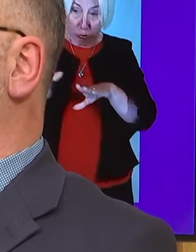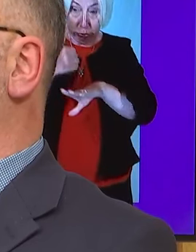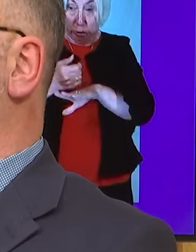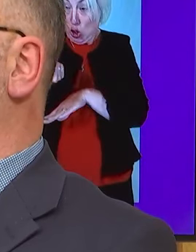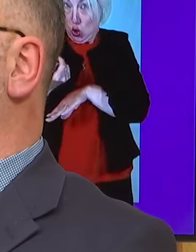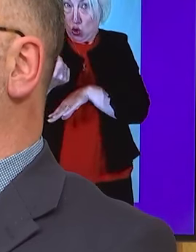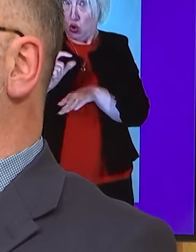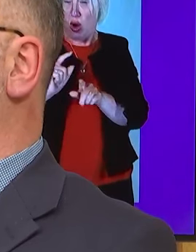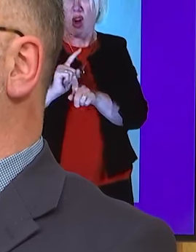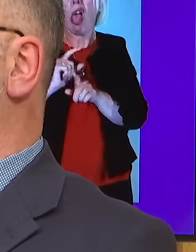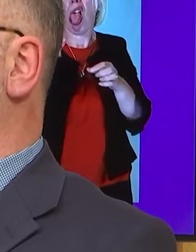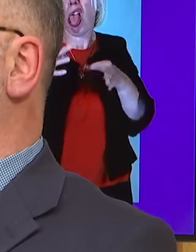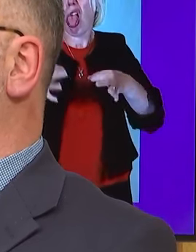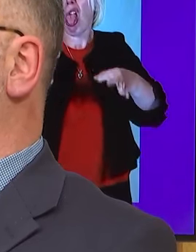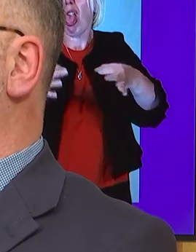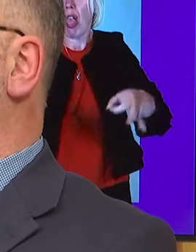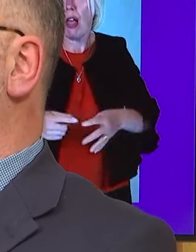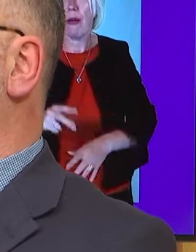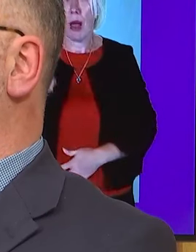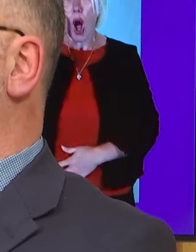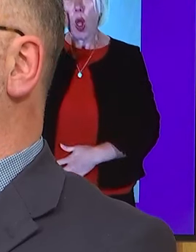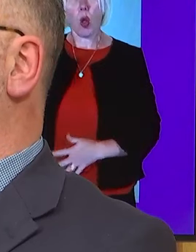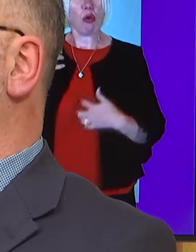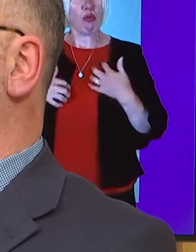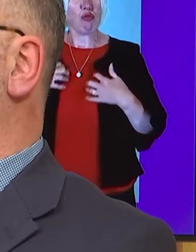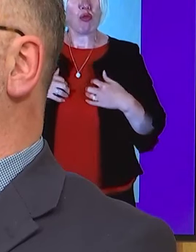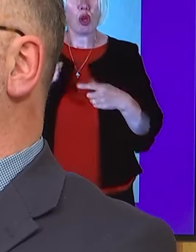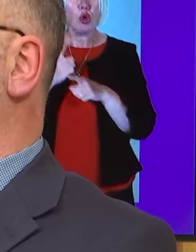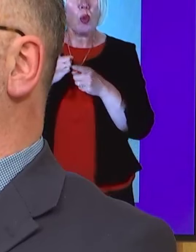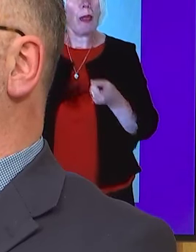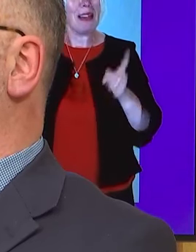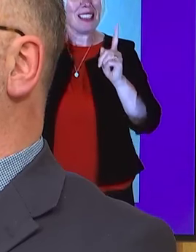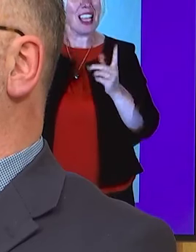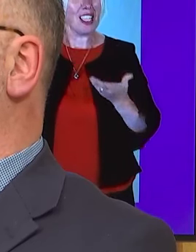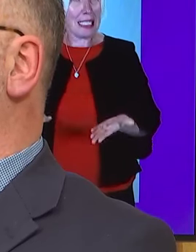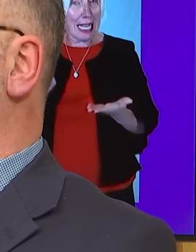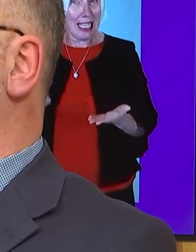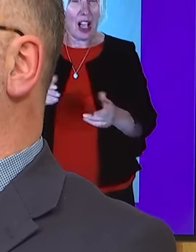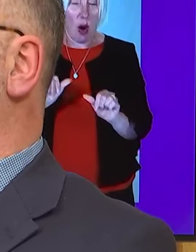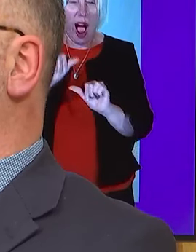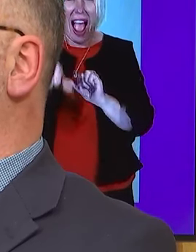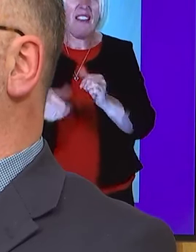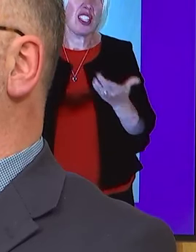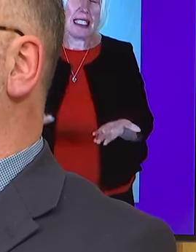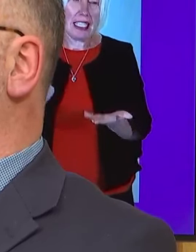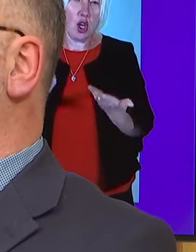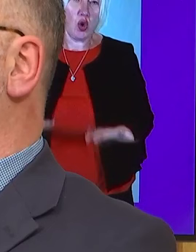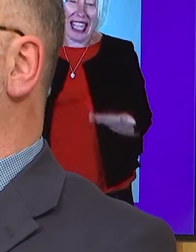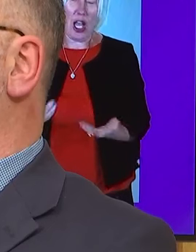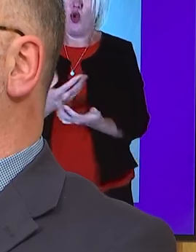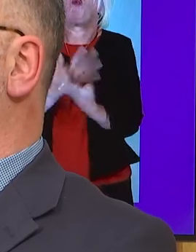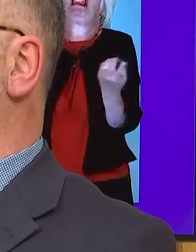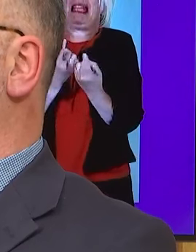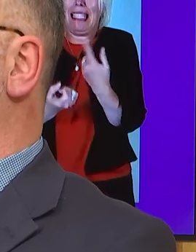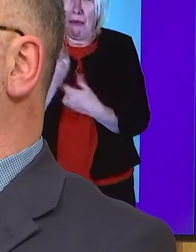I look forward to the offer to discuss that with the Minister today, to discuss it after today, not today. There's too much on today for that,